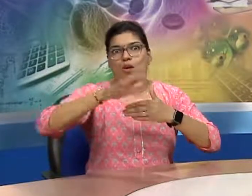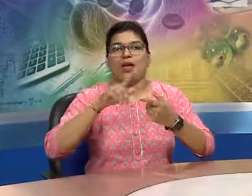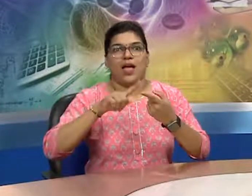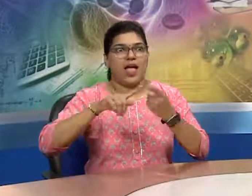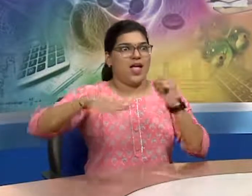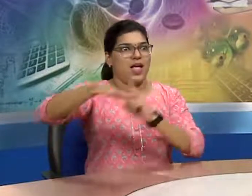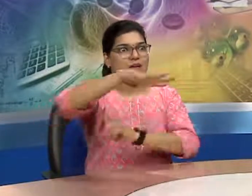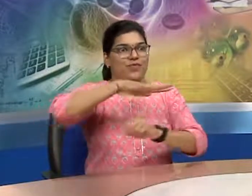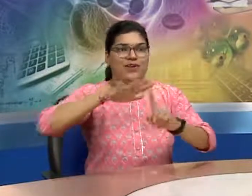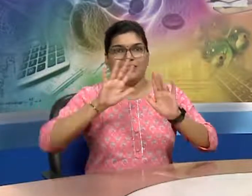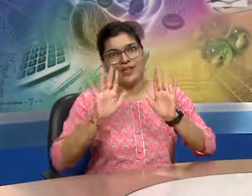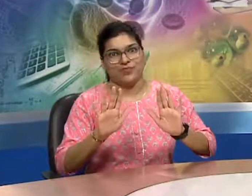when they interact,